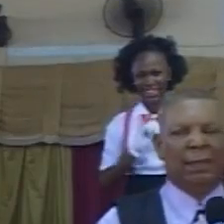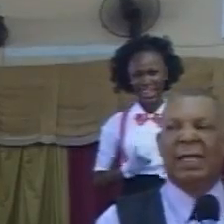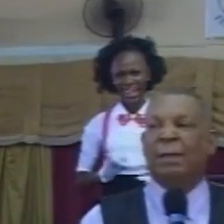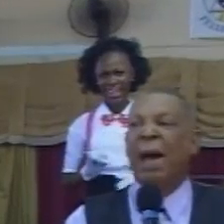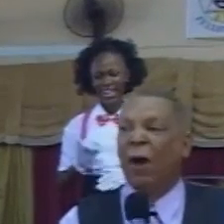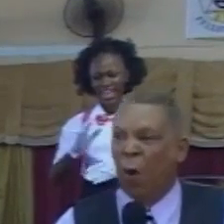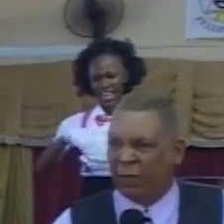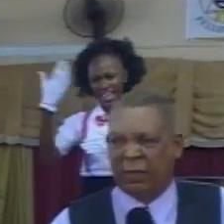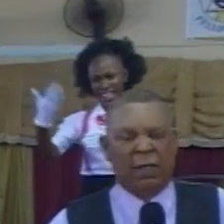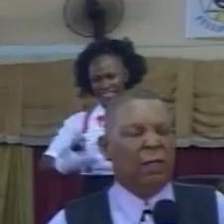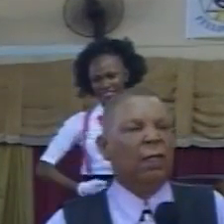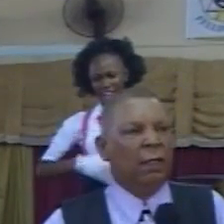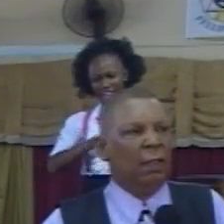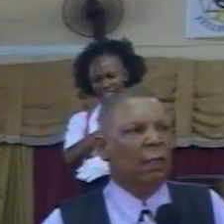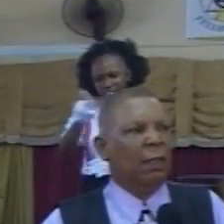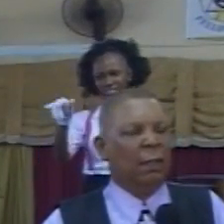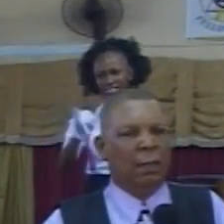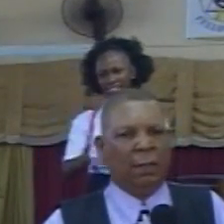That's my house.